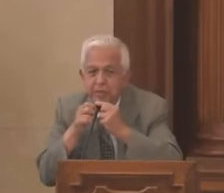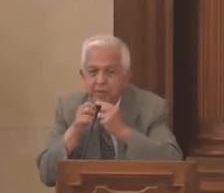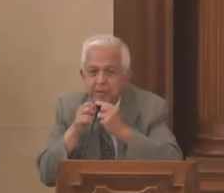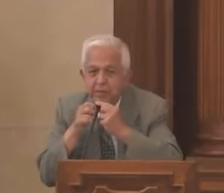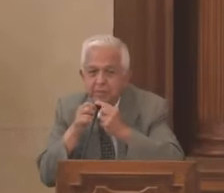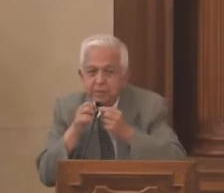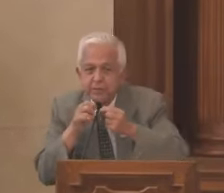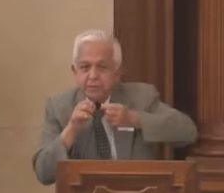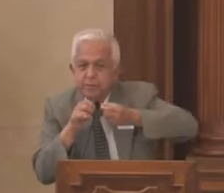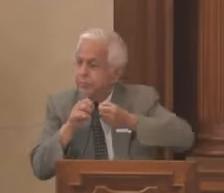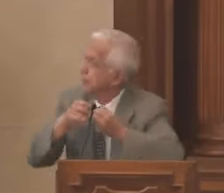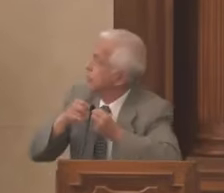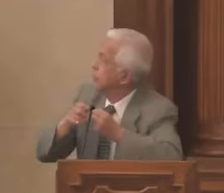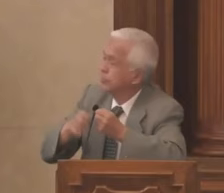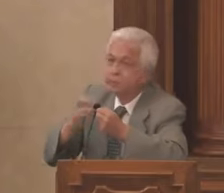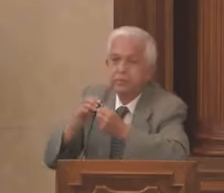Please, my slides.